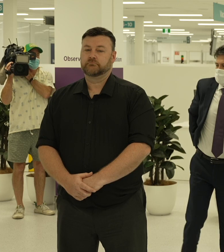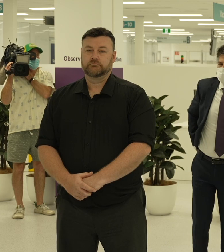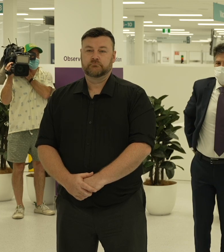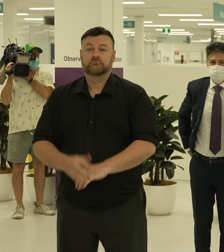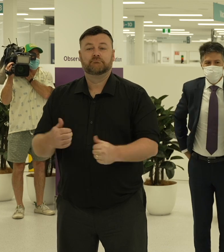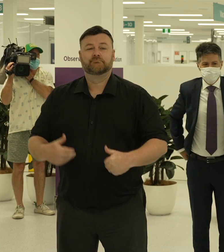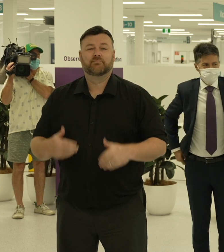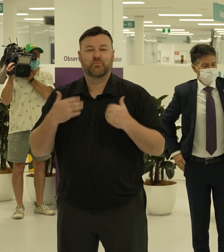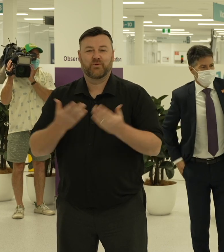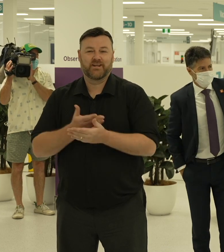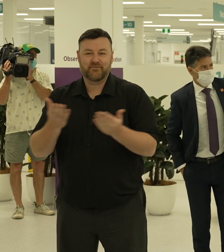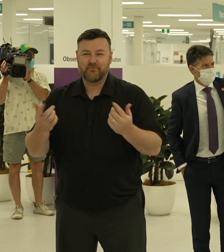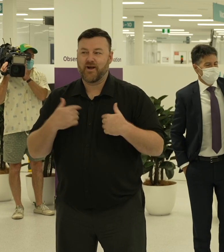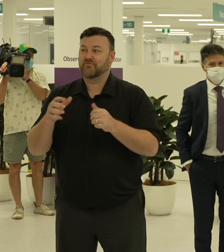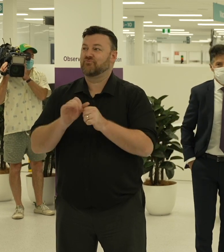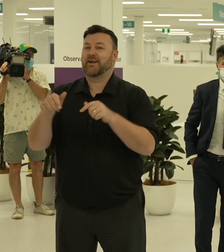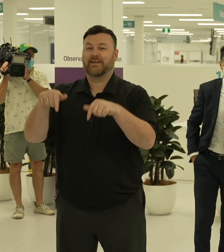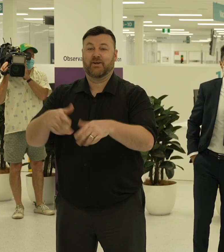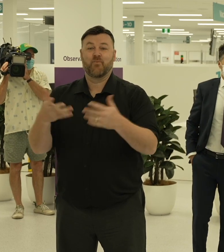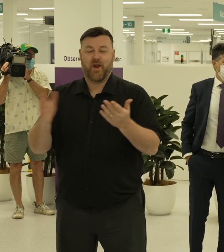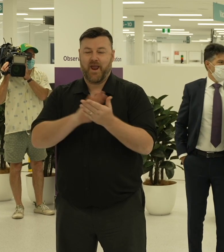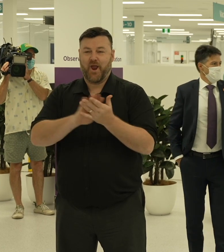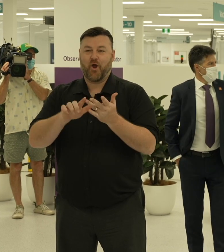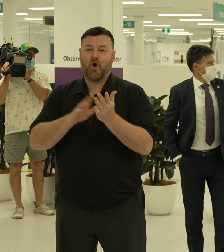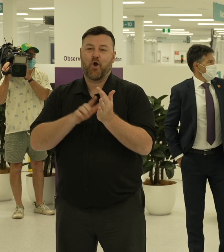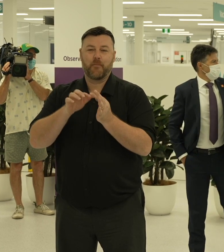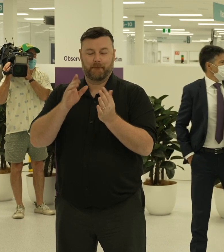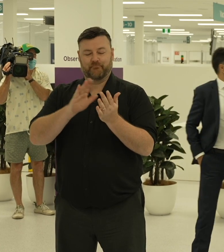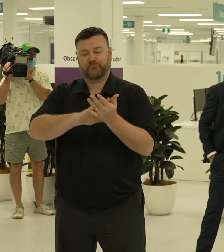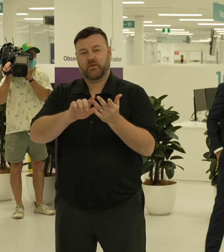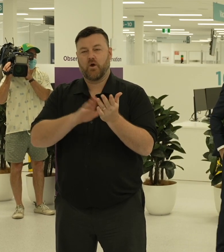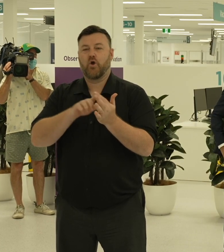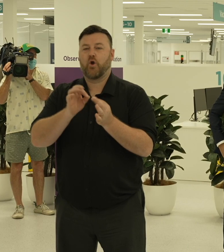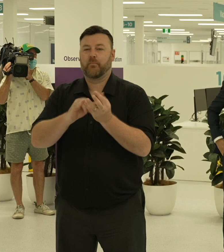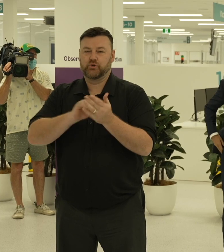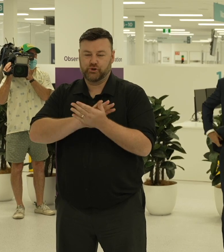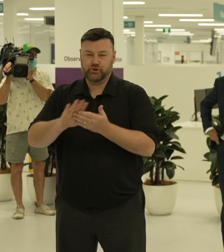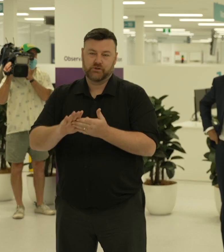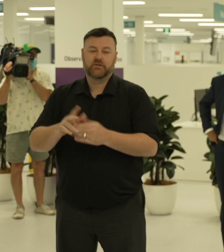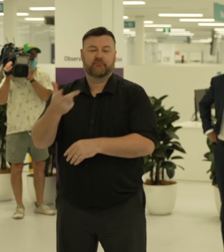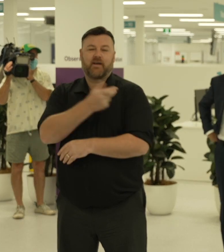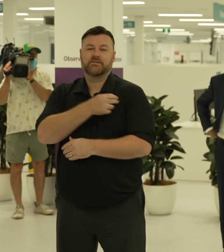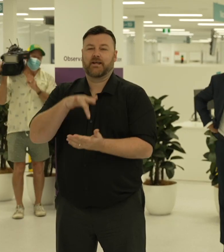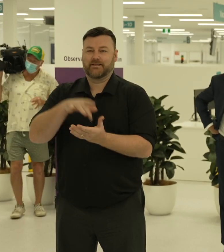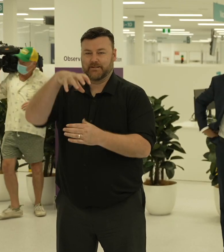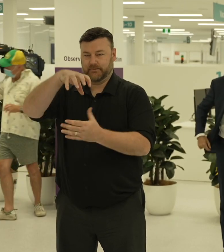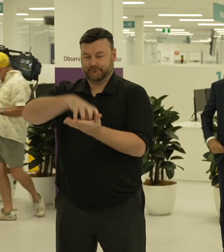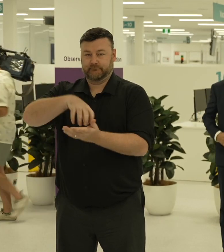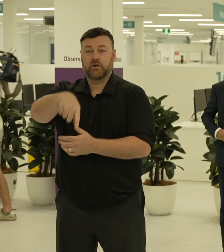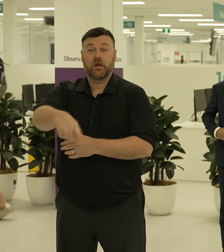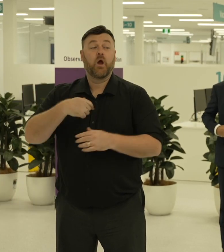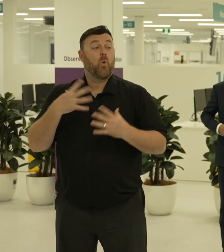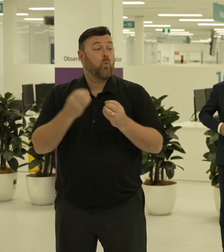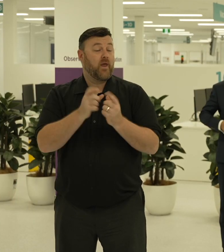Well, good morning, everyone. It's great to be here at the Homebush Vaccination Centre, joined today by Dr. Kerry Chan, our Chief Health Officer here